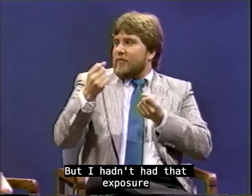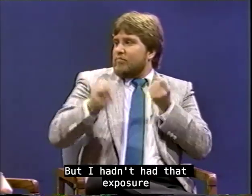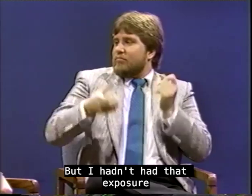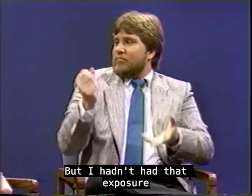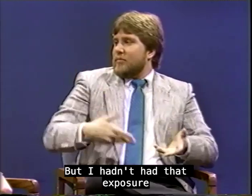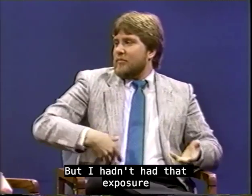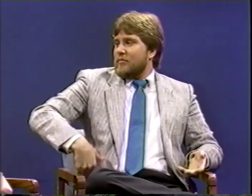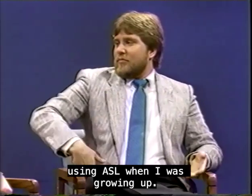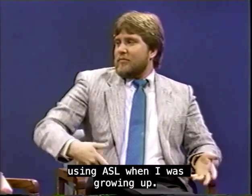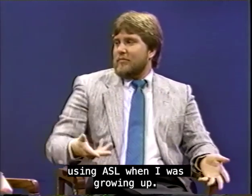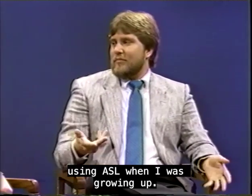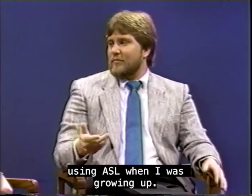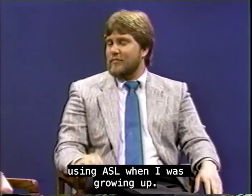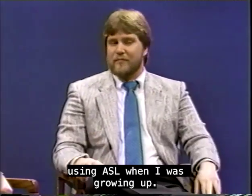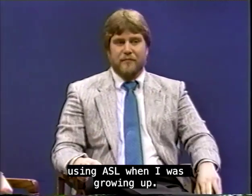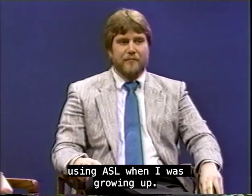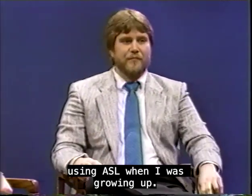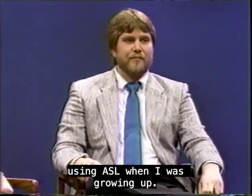with hearing people using ASL when I was growing up.